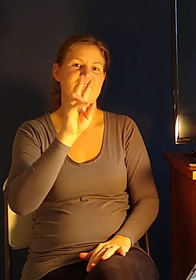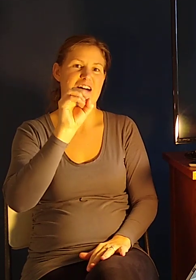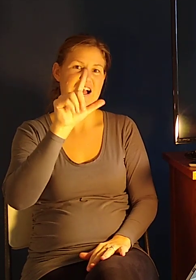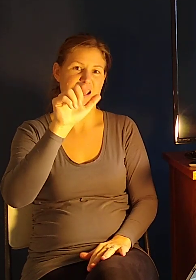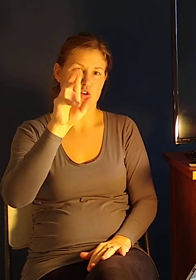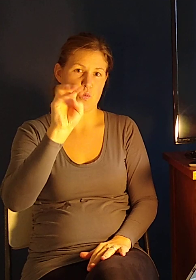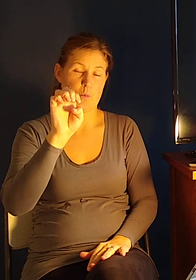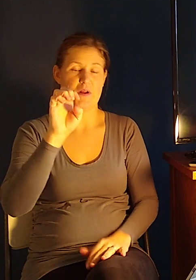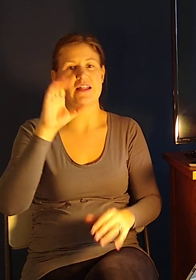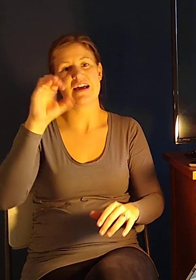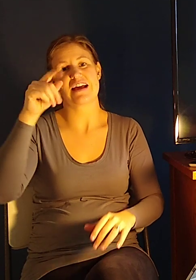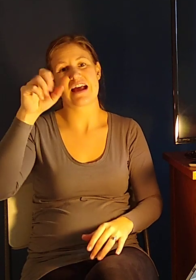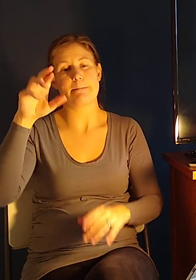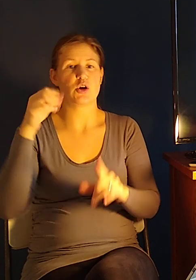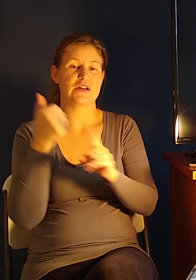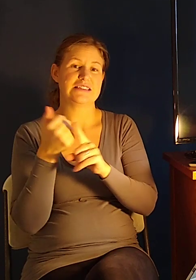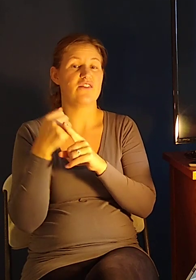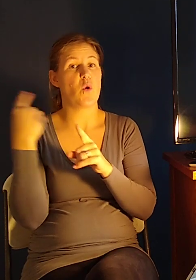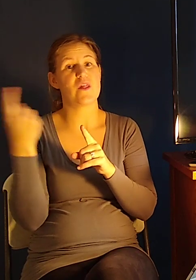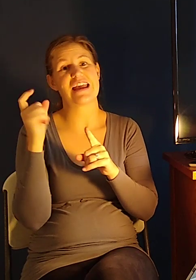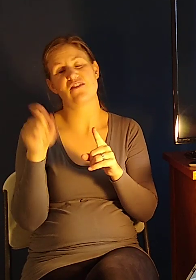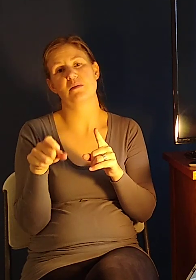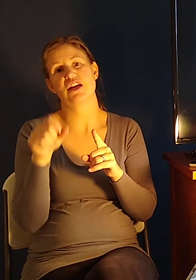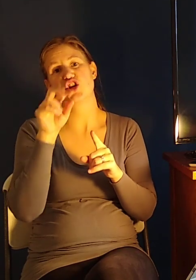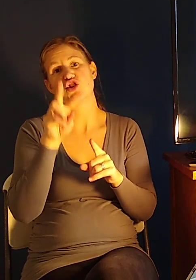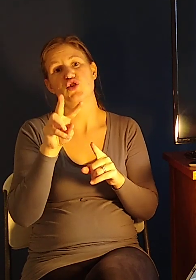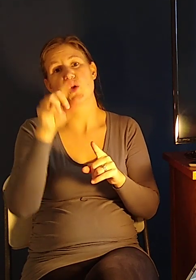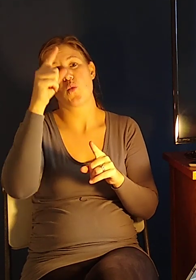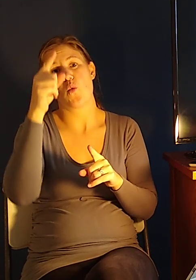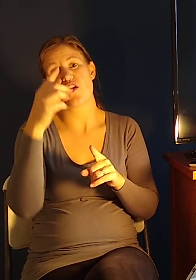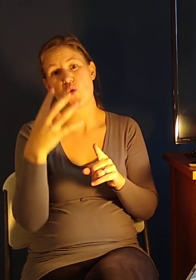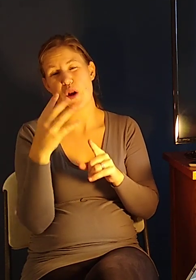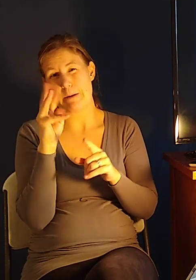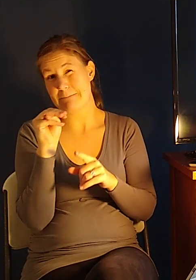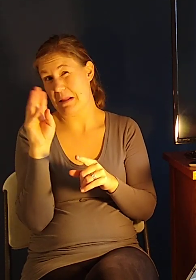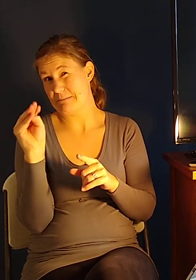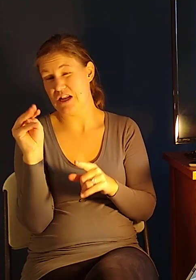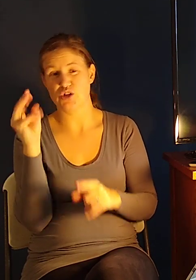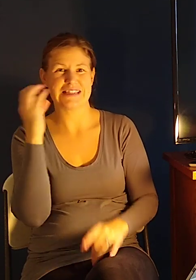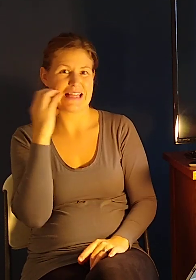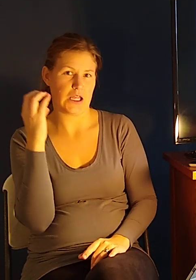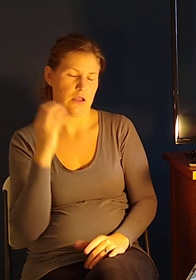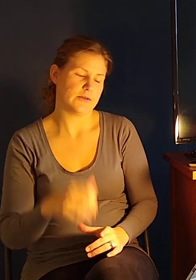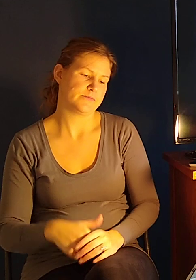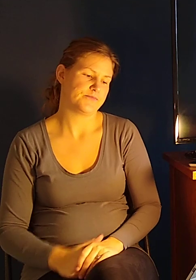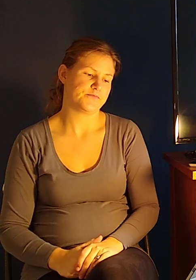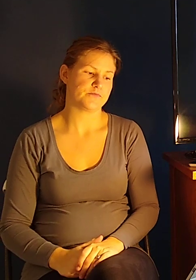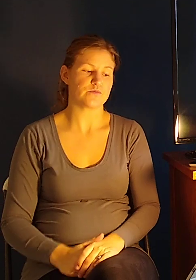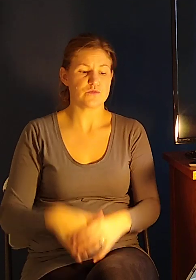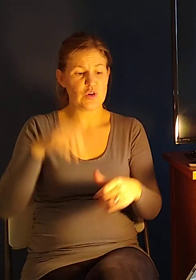copper itself only needed to be 2¼ millimeters thick. Now keep this in mind as we move